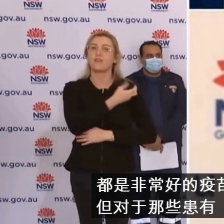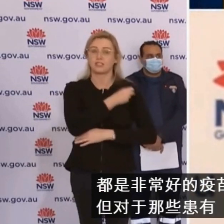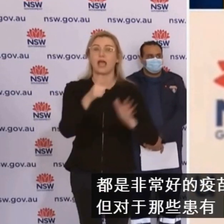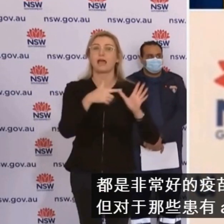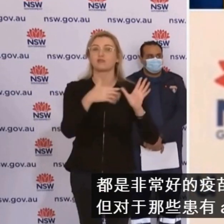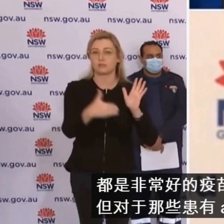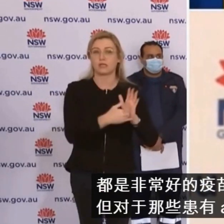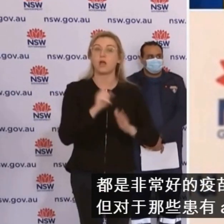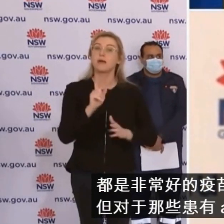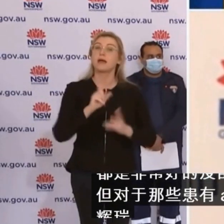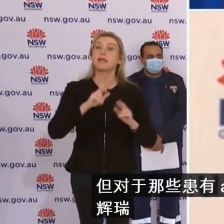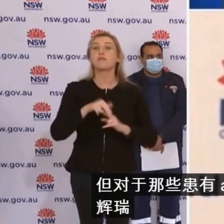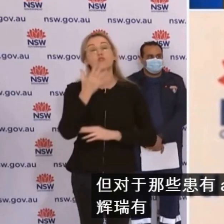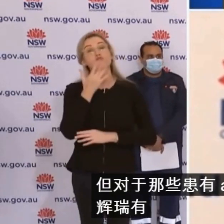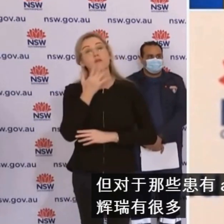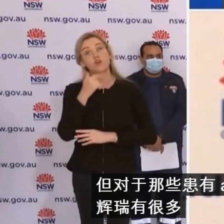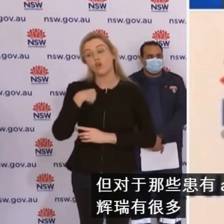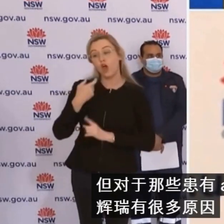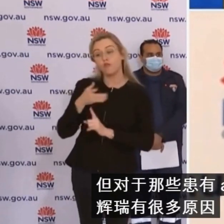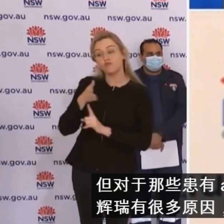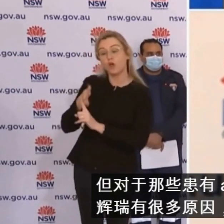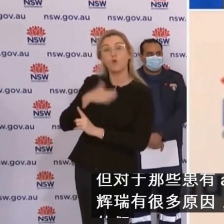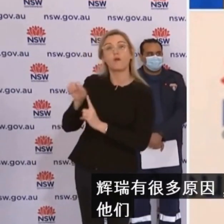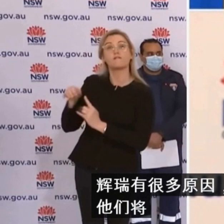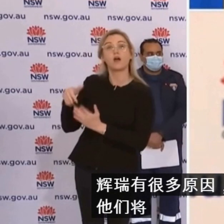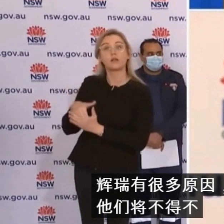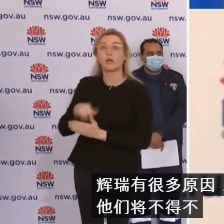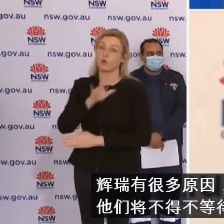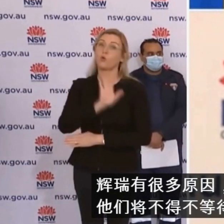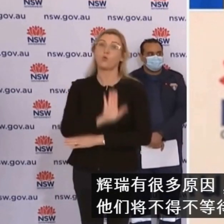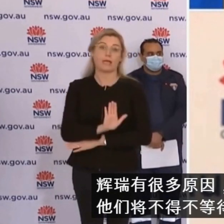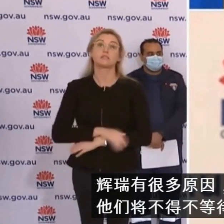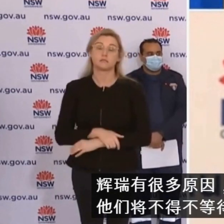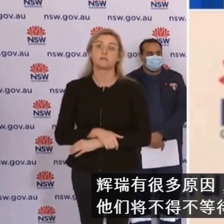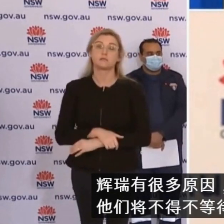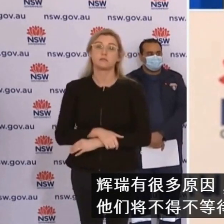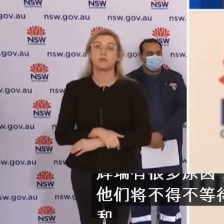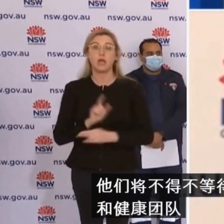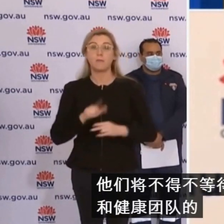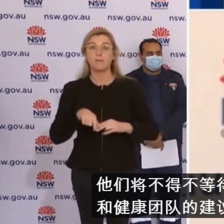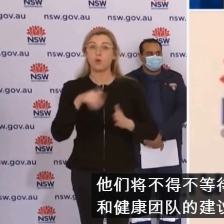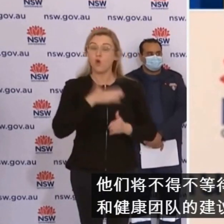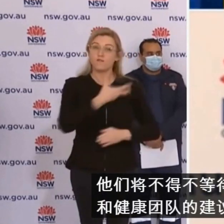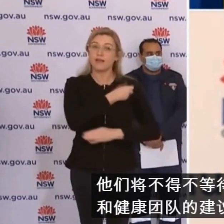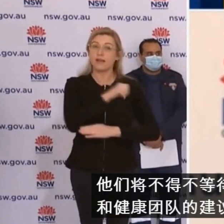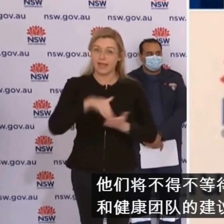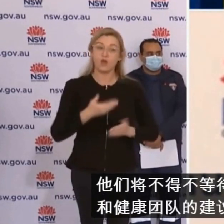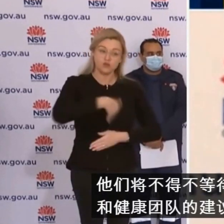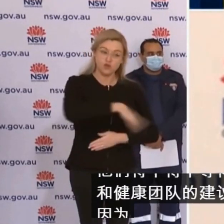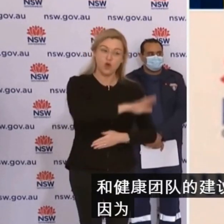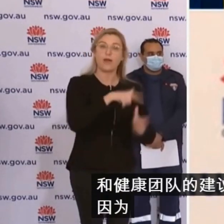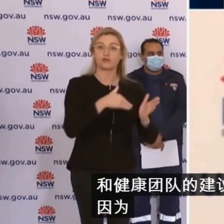who have a preference for a number of reasons for Pfizer, well, they'll have to wait. But my advice and the health team's advice is don't